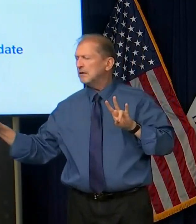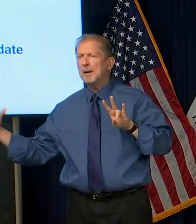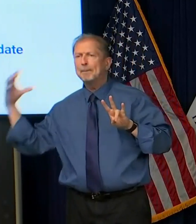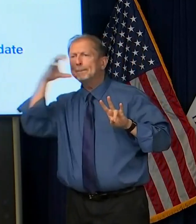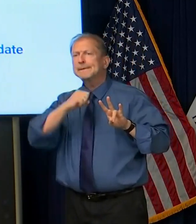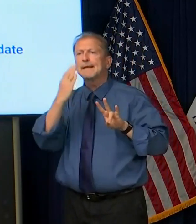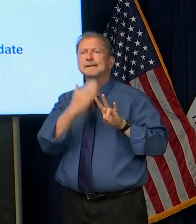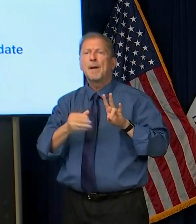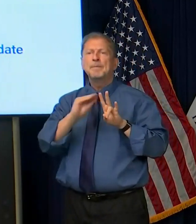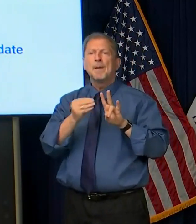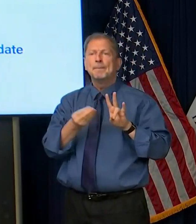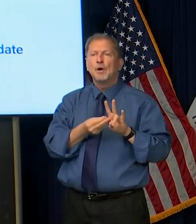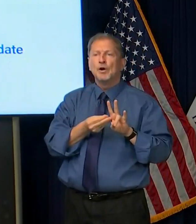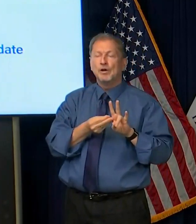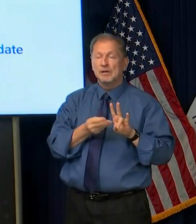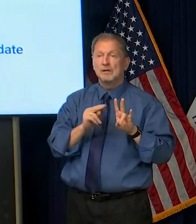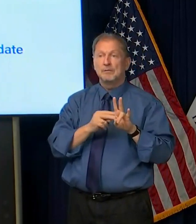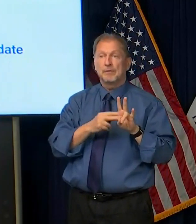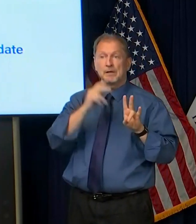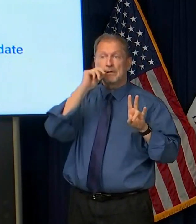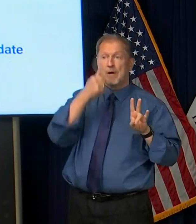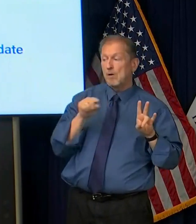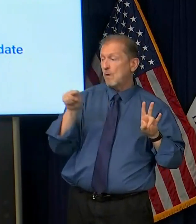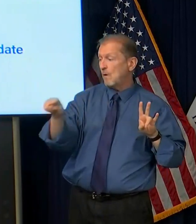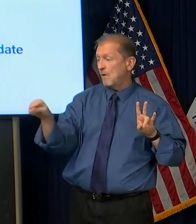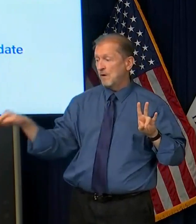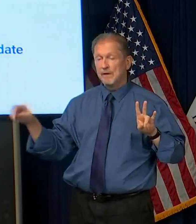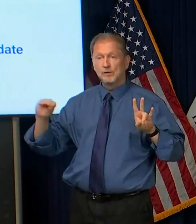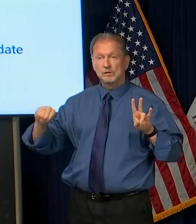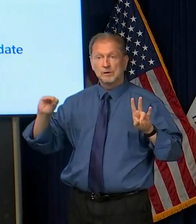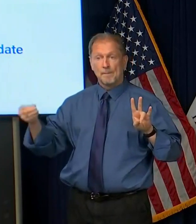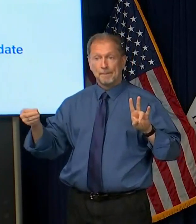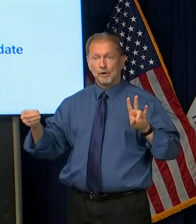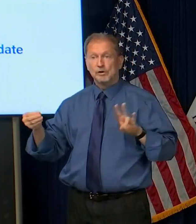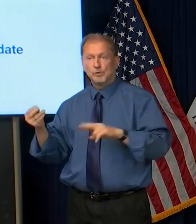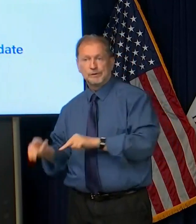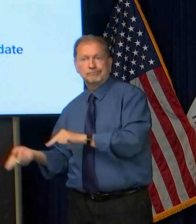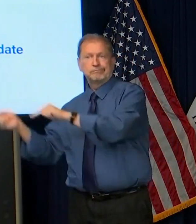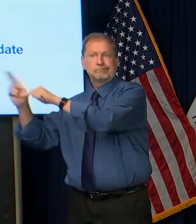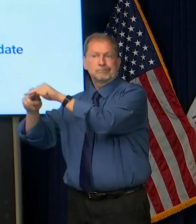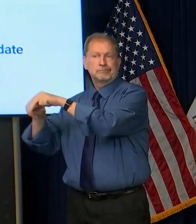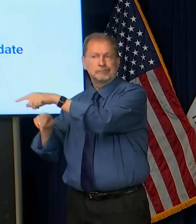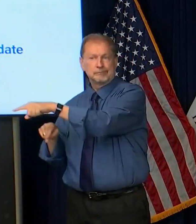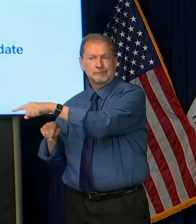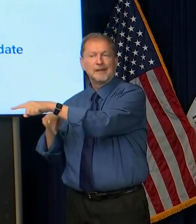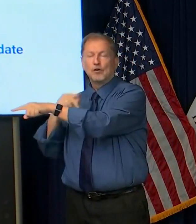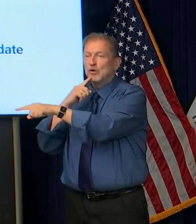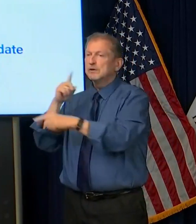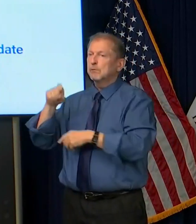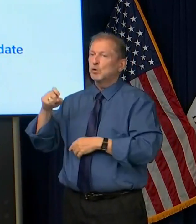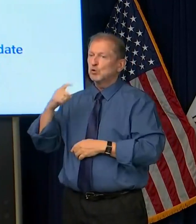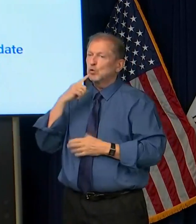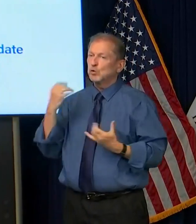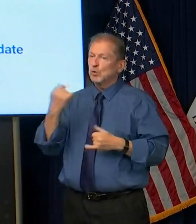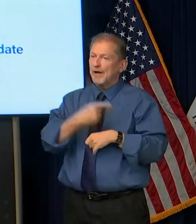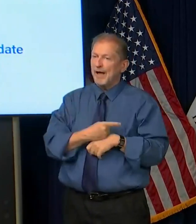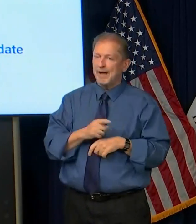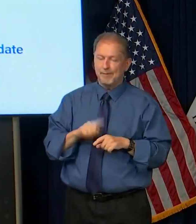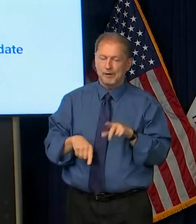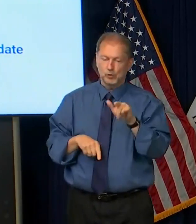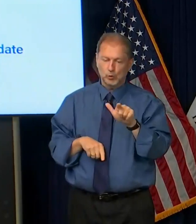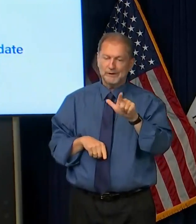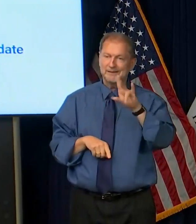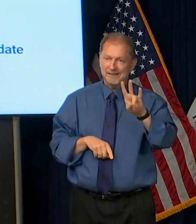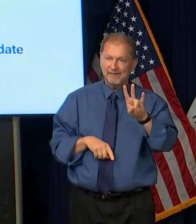want to say that in advance, because tomorrow we will have additional numbers from today plus tomorrow's